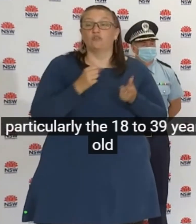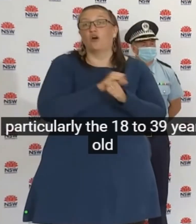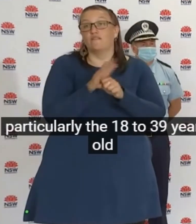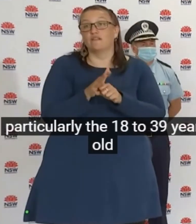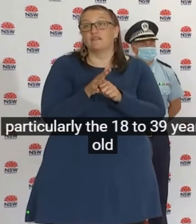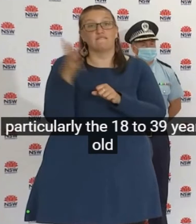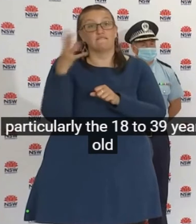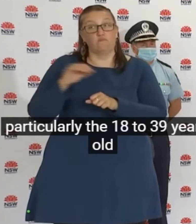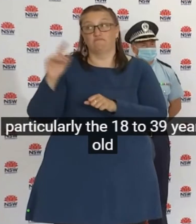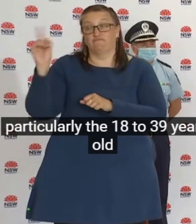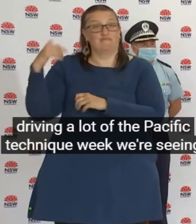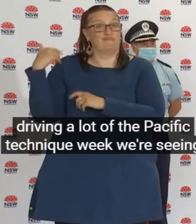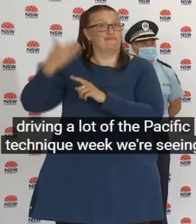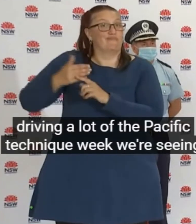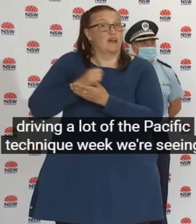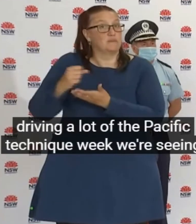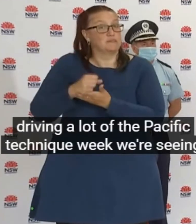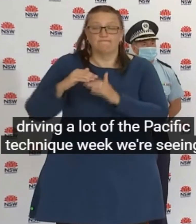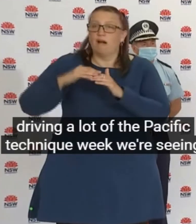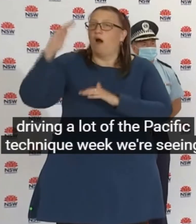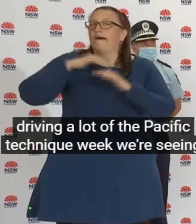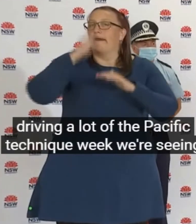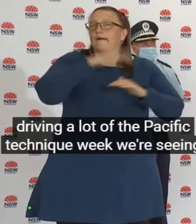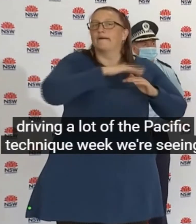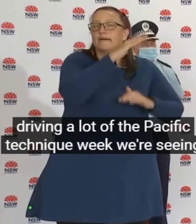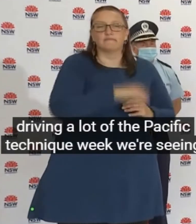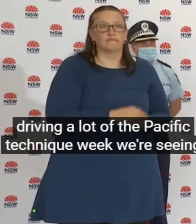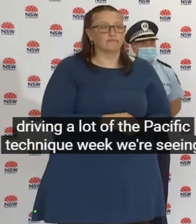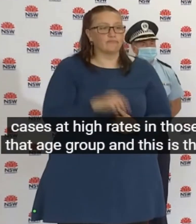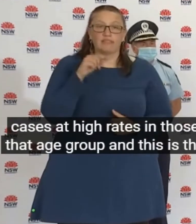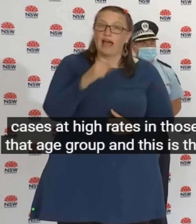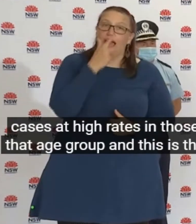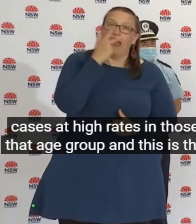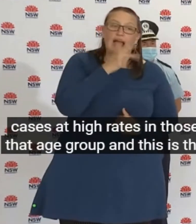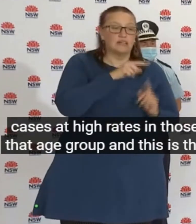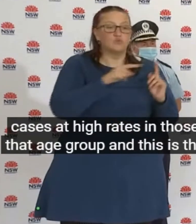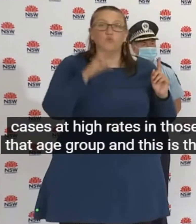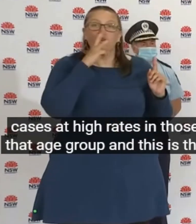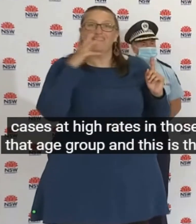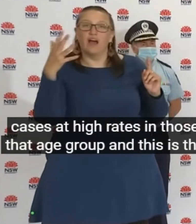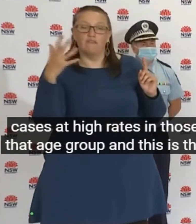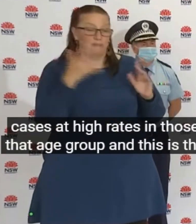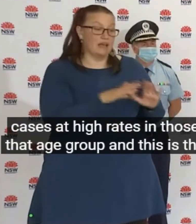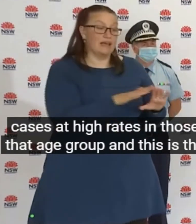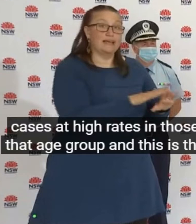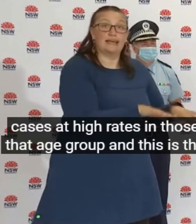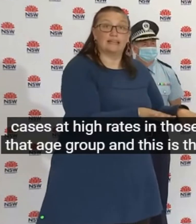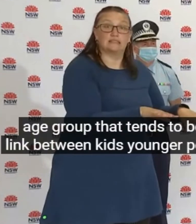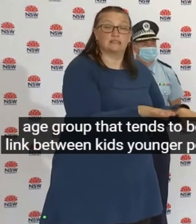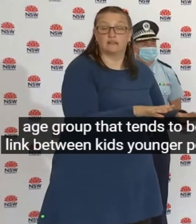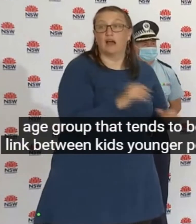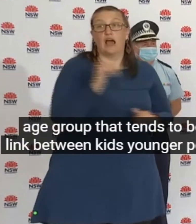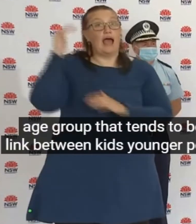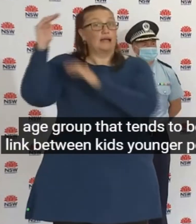high rates in that age group. And this is the age group that tends to be a link between kids, younger people, and